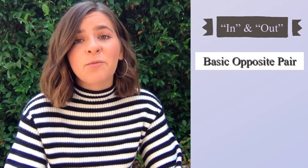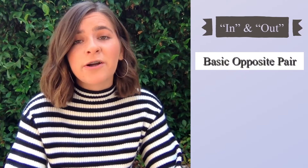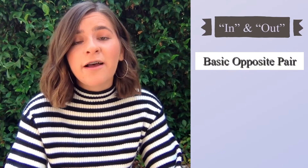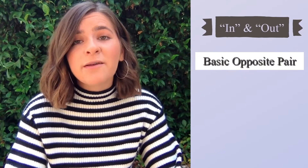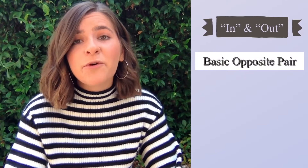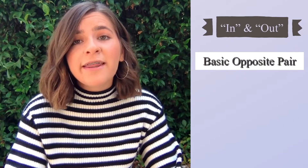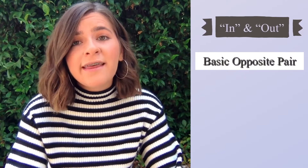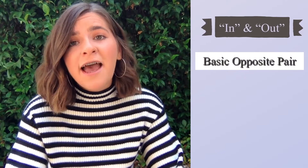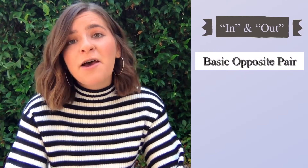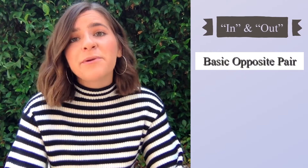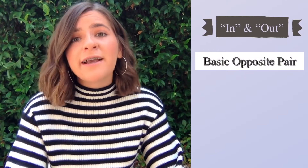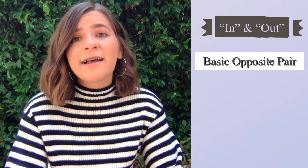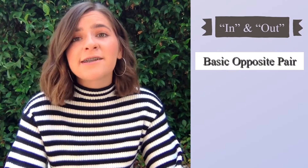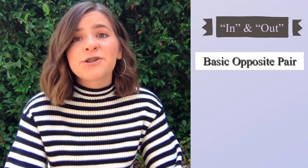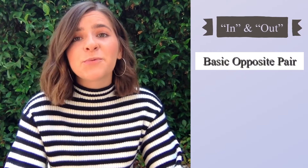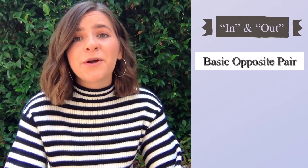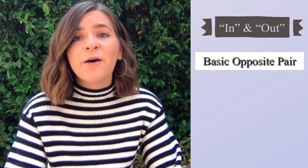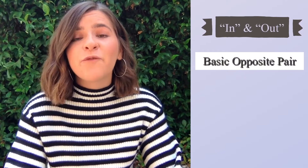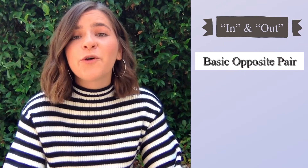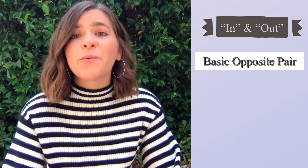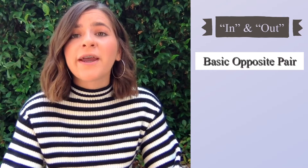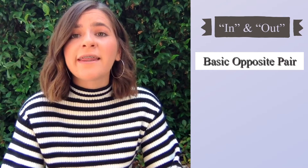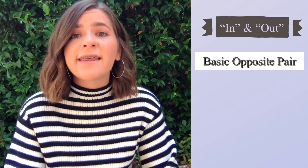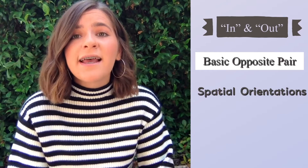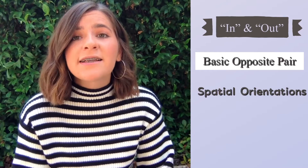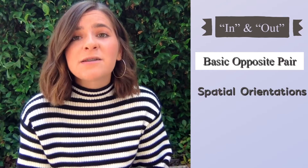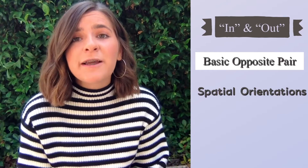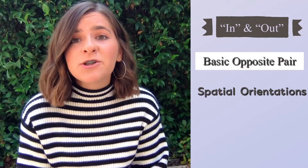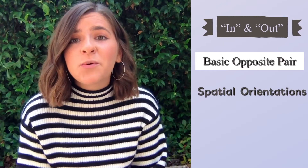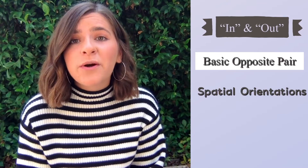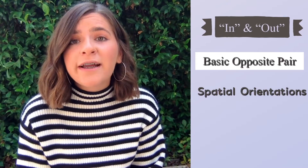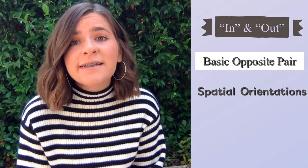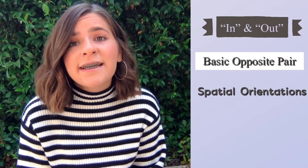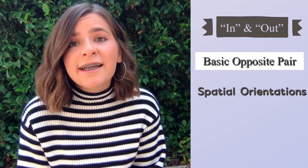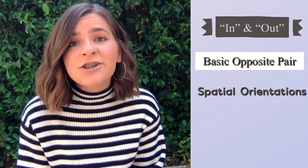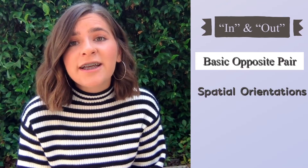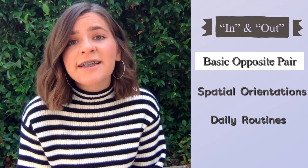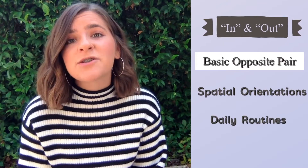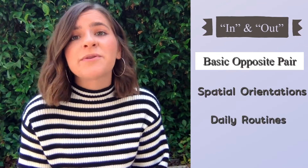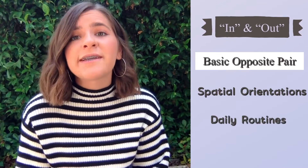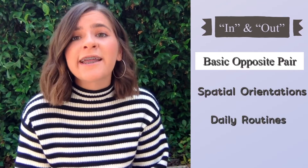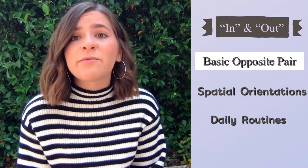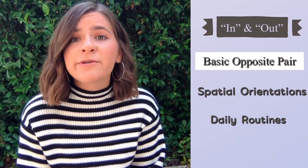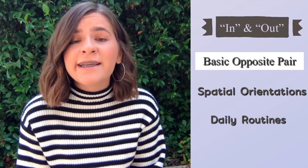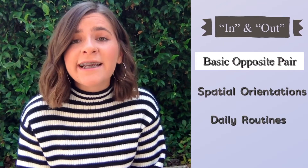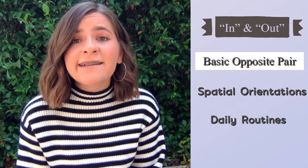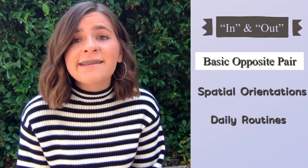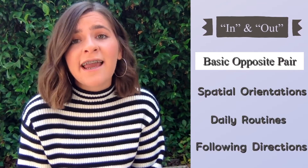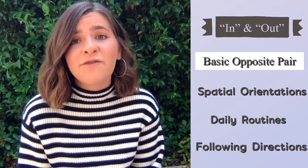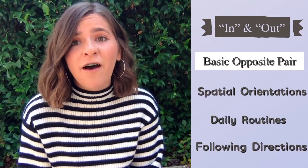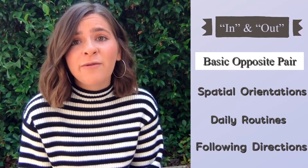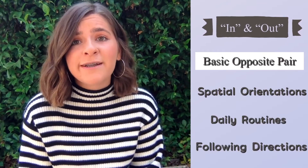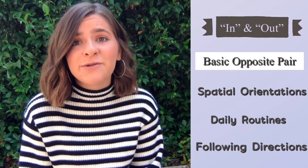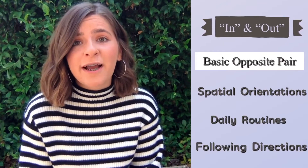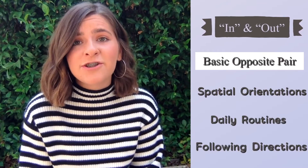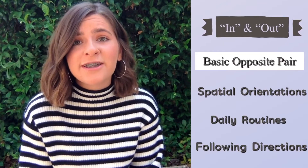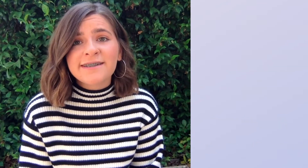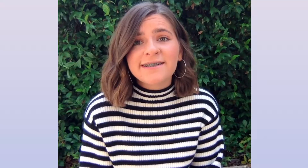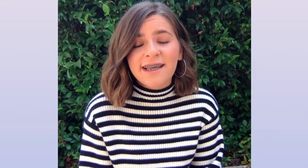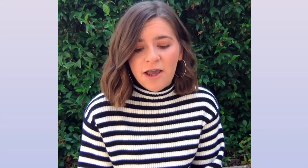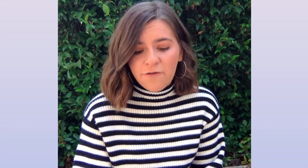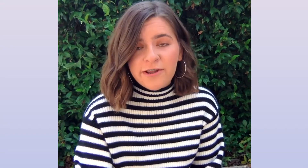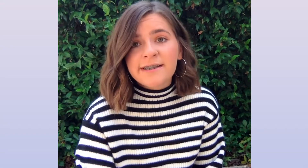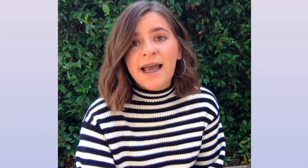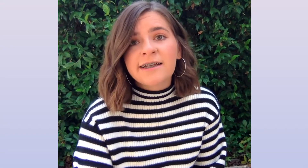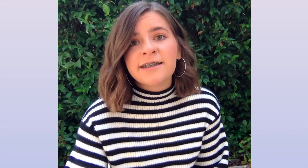kids and work on them with because they're super helpful with spatial orientations, with daily routines, and following